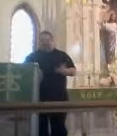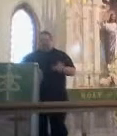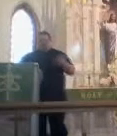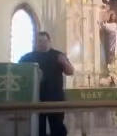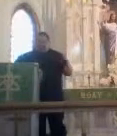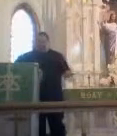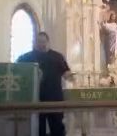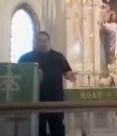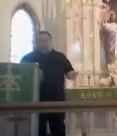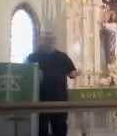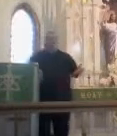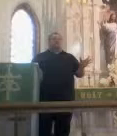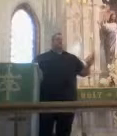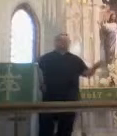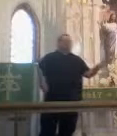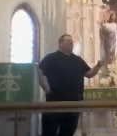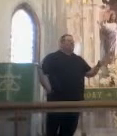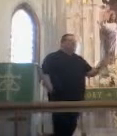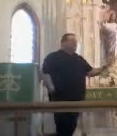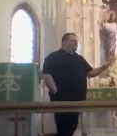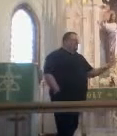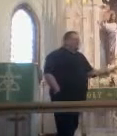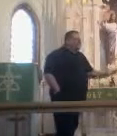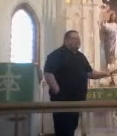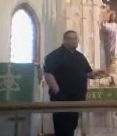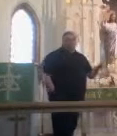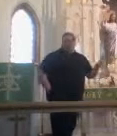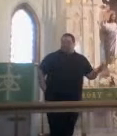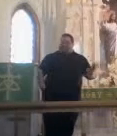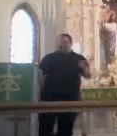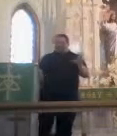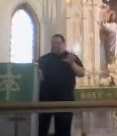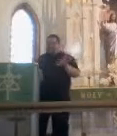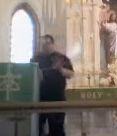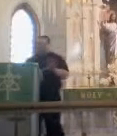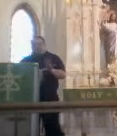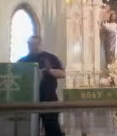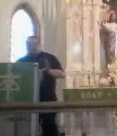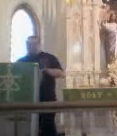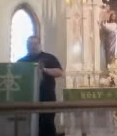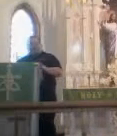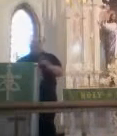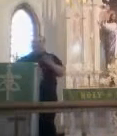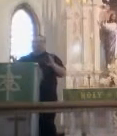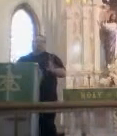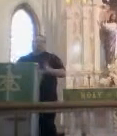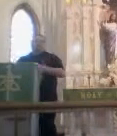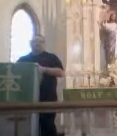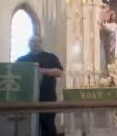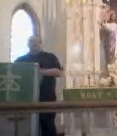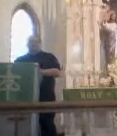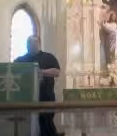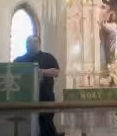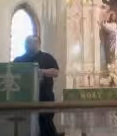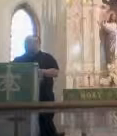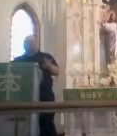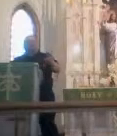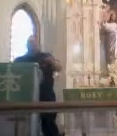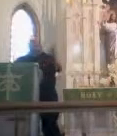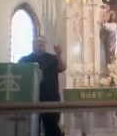and gospel, the promise of forgiveness, of confessed and repentant sins and eternal life in heaven. Just like you can't